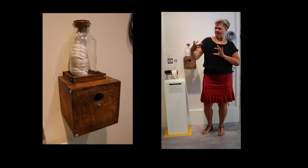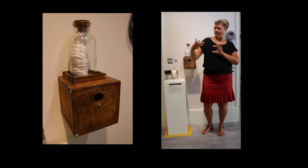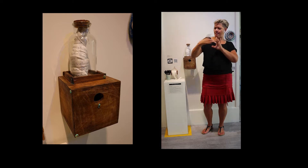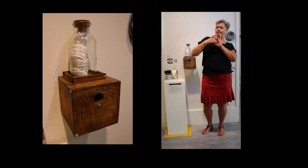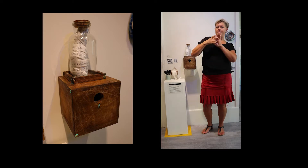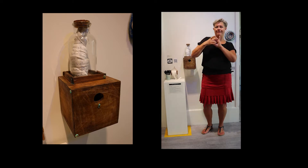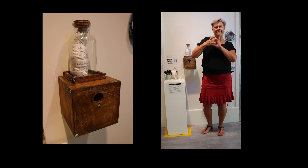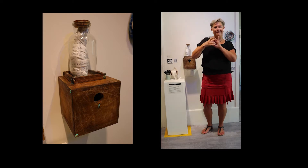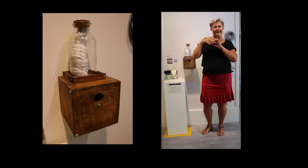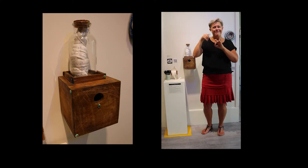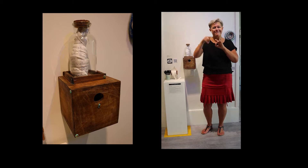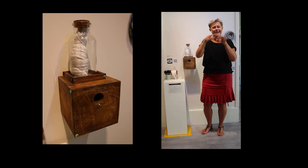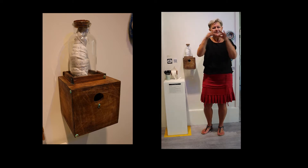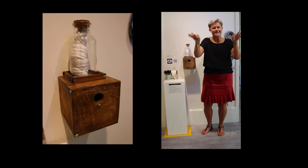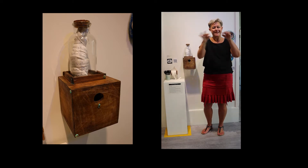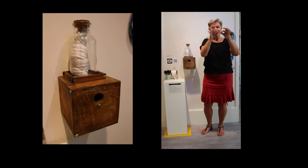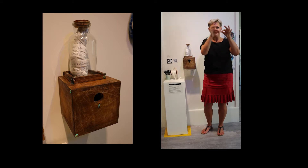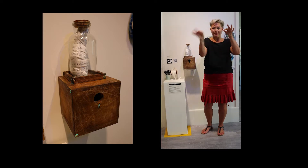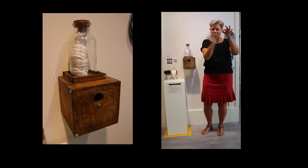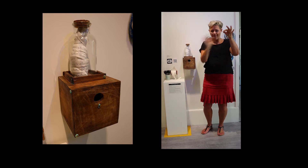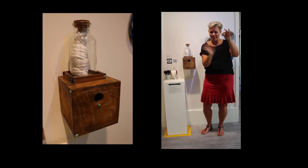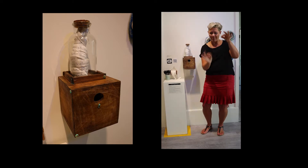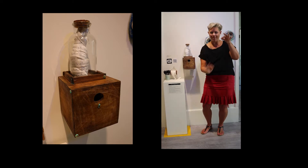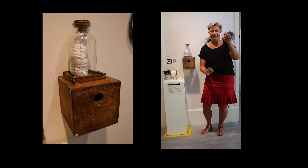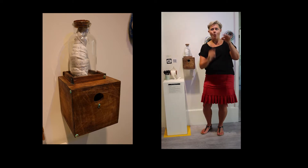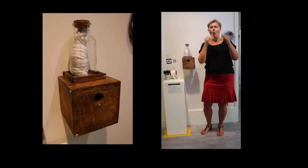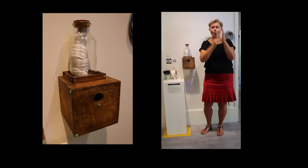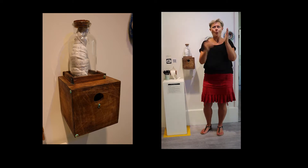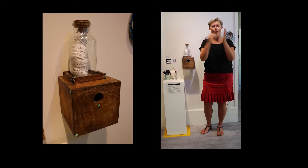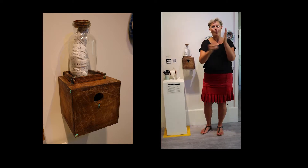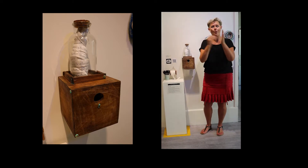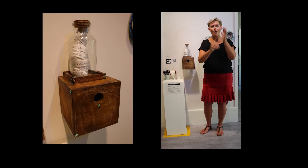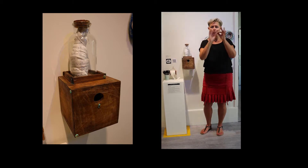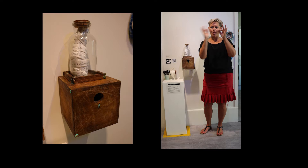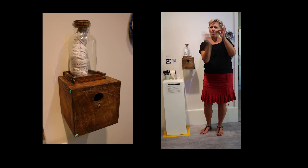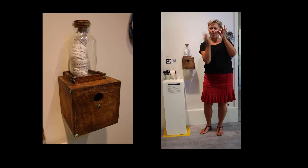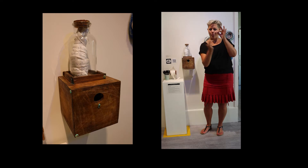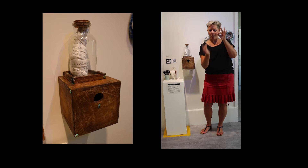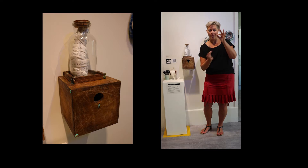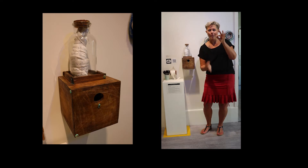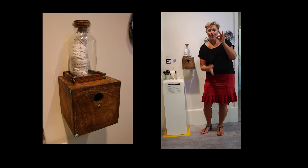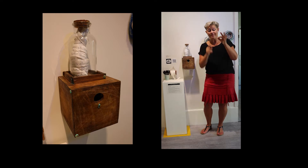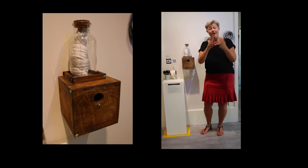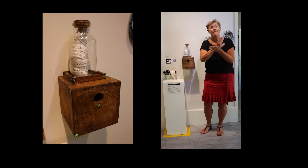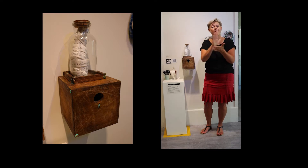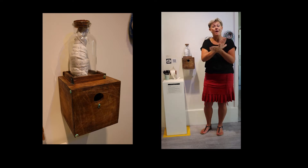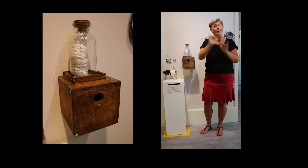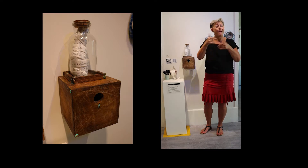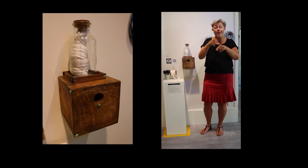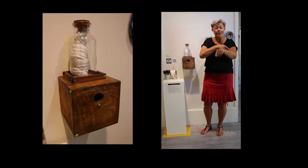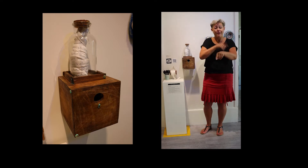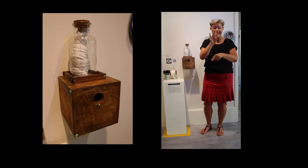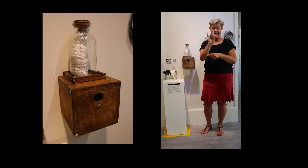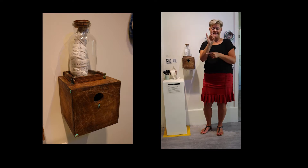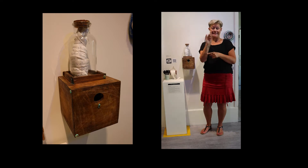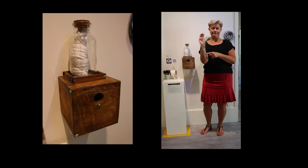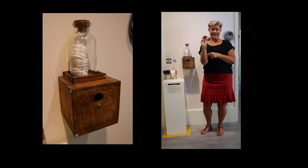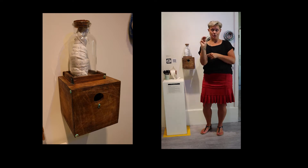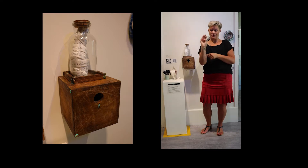binds us," is written in one continuous line over and over again. The paper is approximately